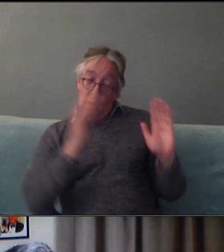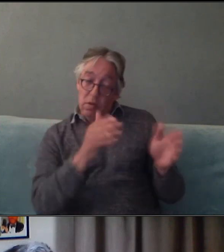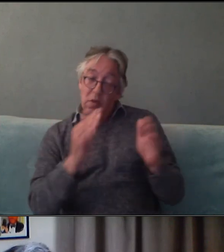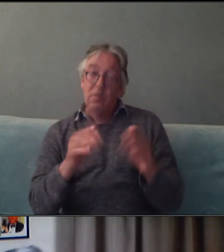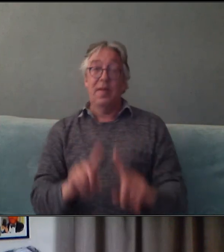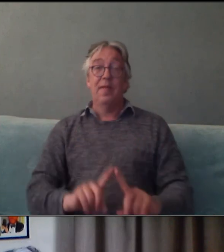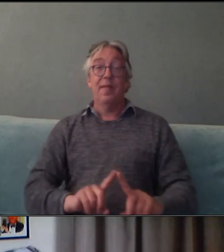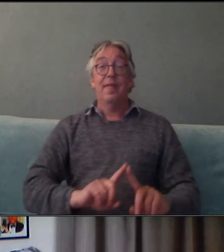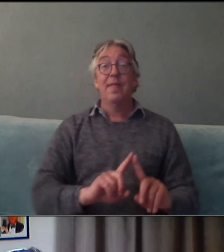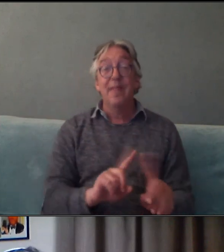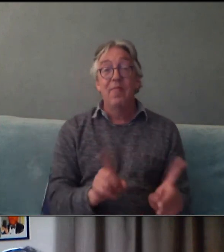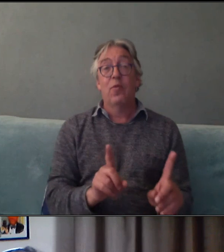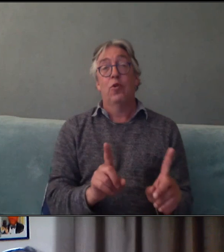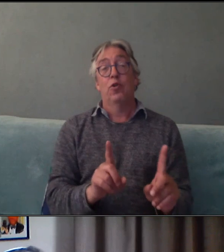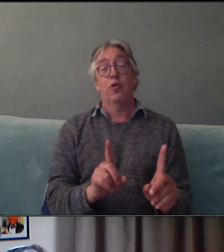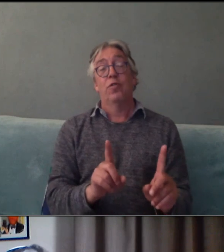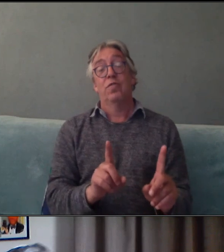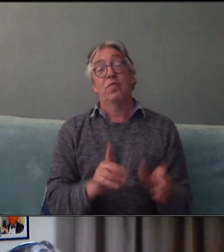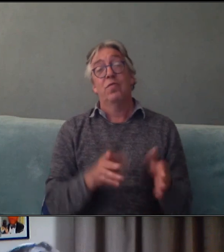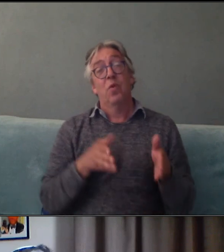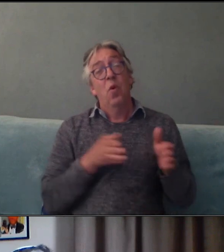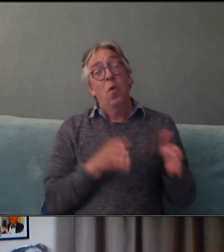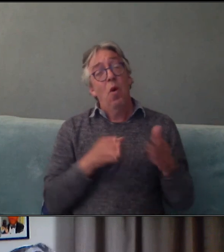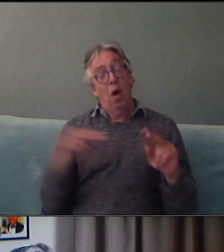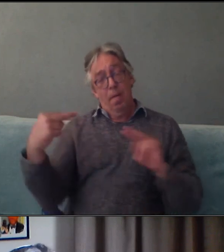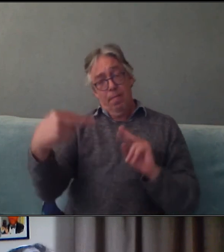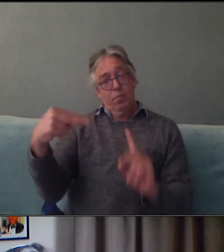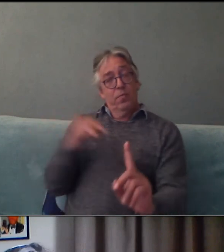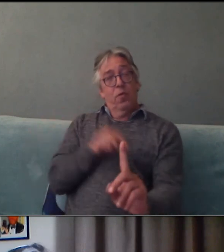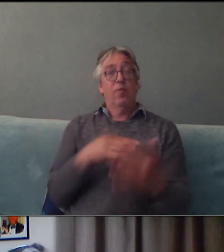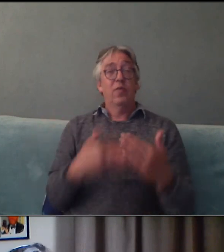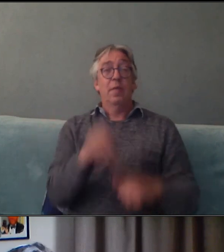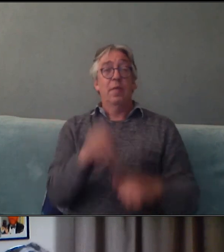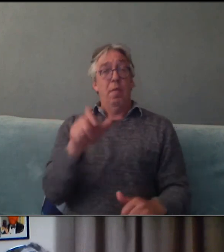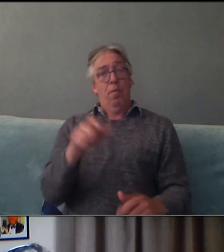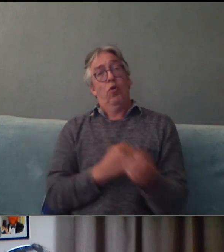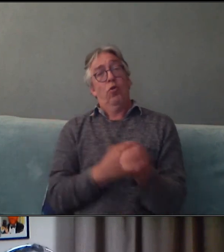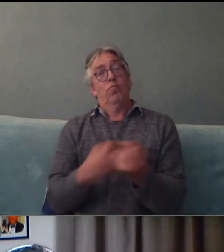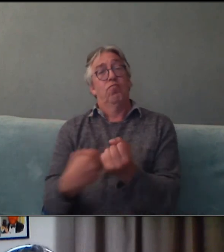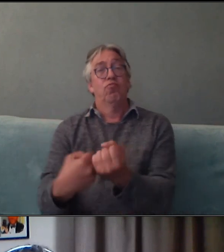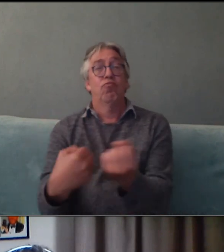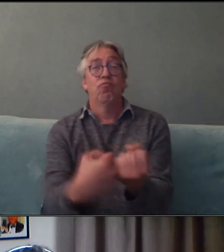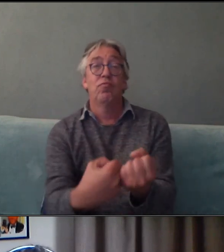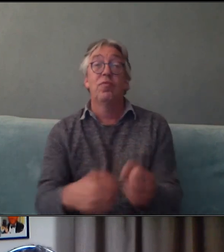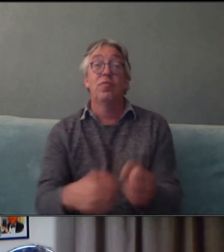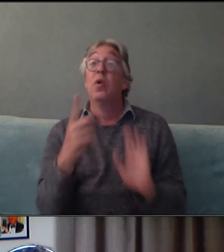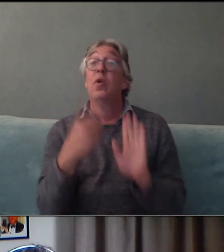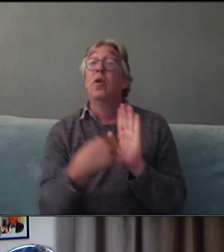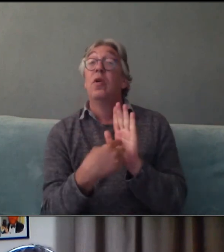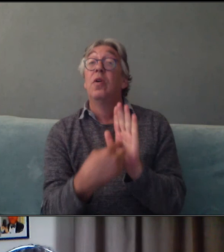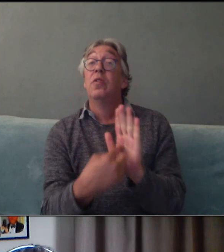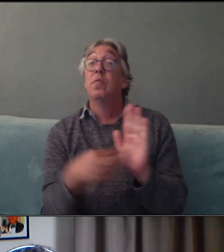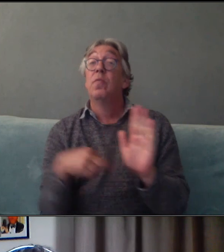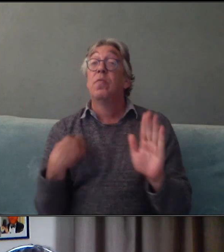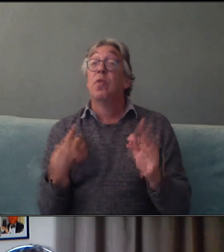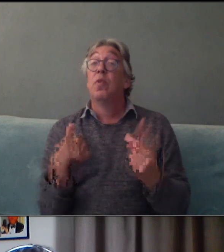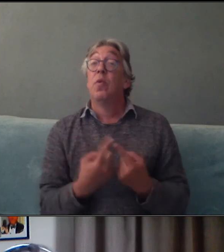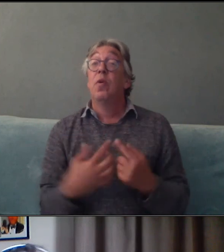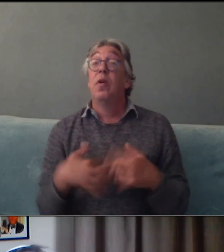persons with disabilities. For example, we have created programs